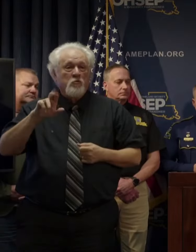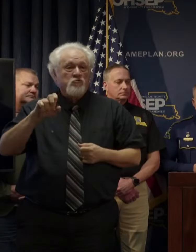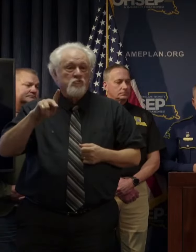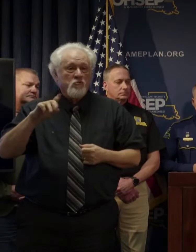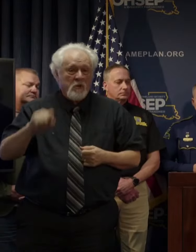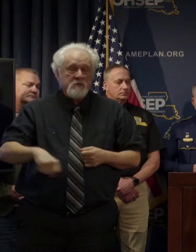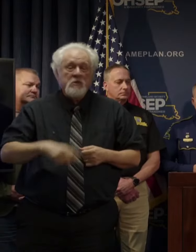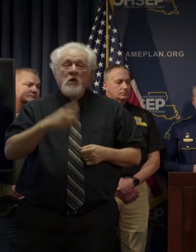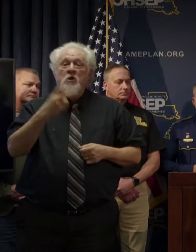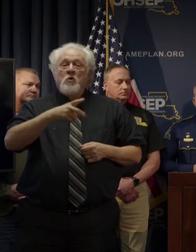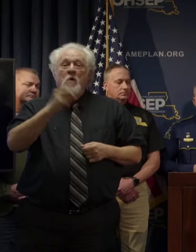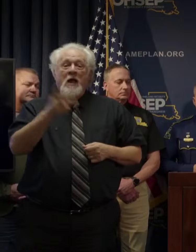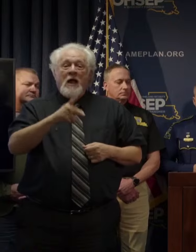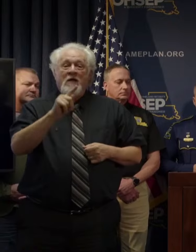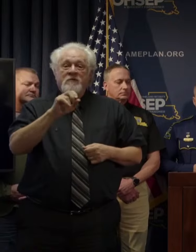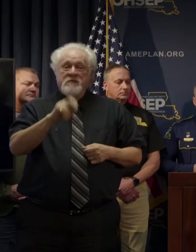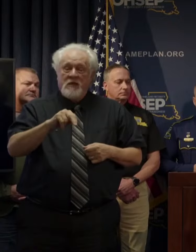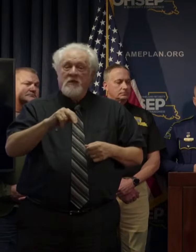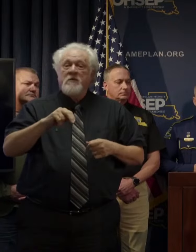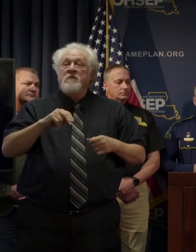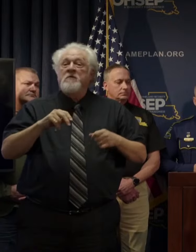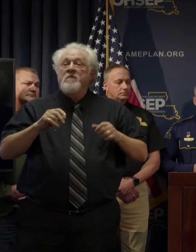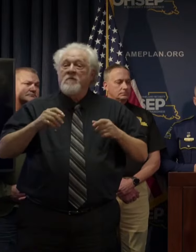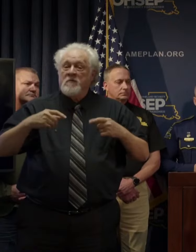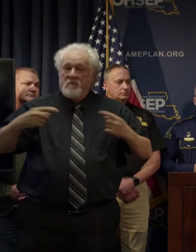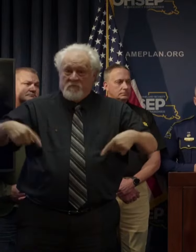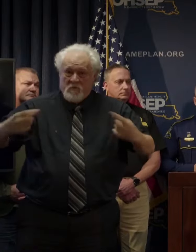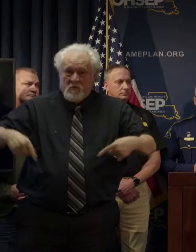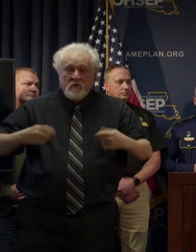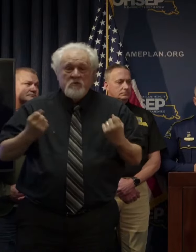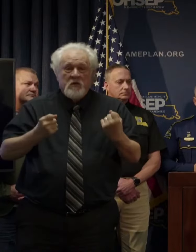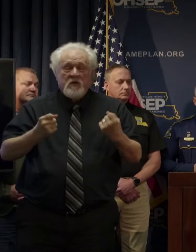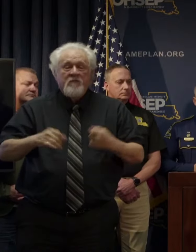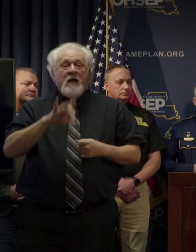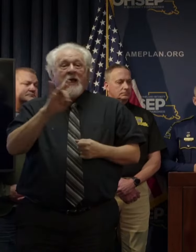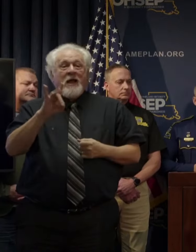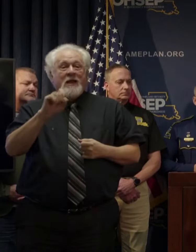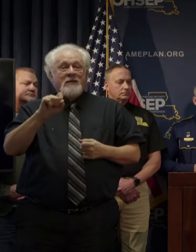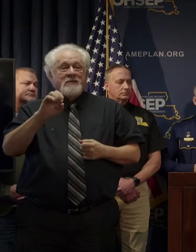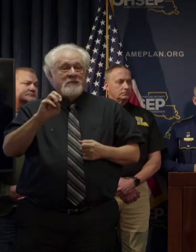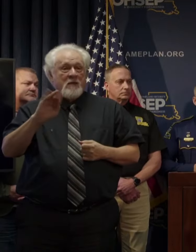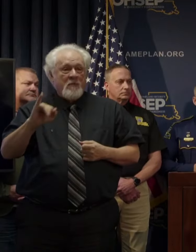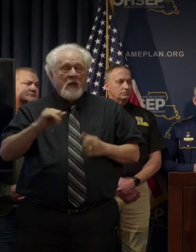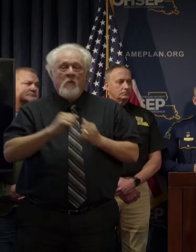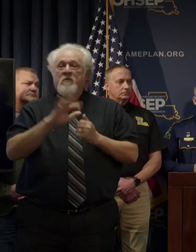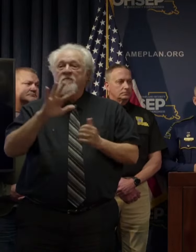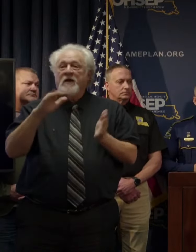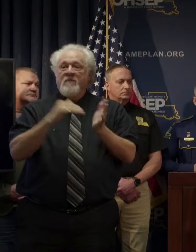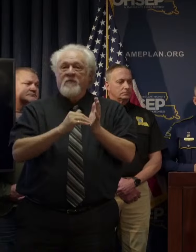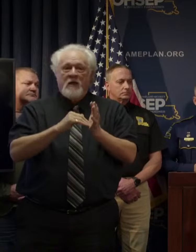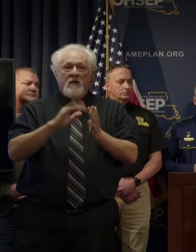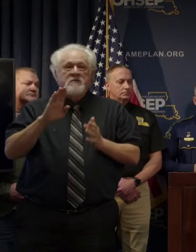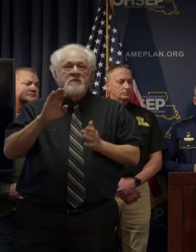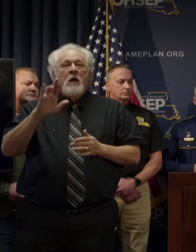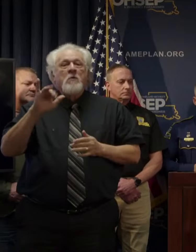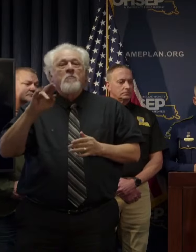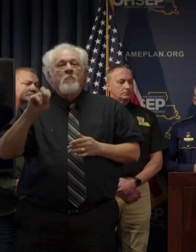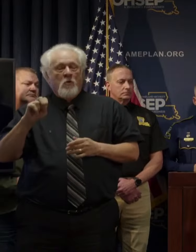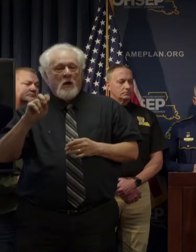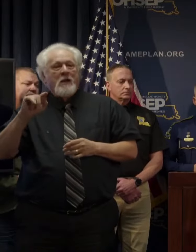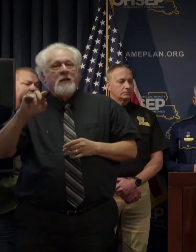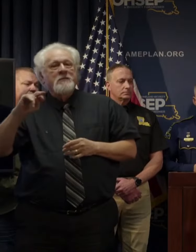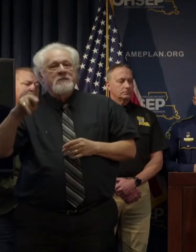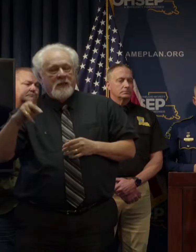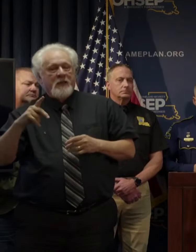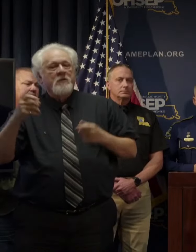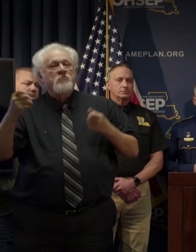drive trucks, 2 supervisors to man these crews, 8 semi-trucks with 5,000-gallon brine tankers, trailers, and